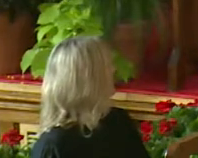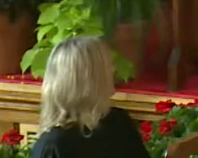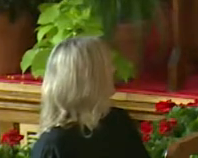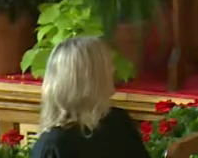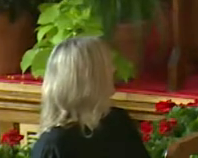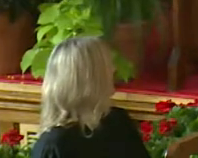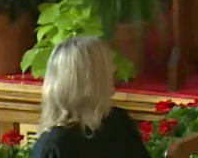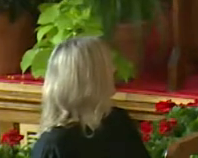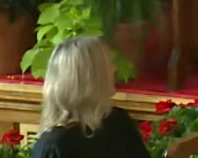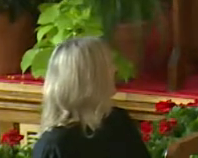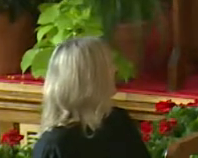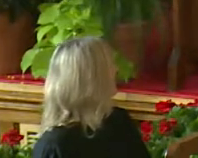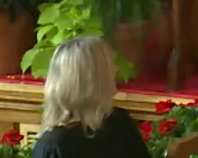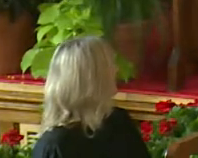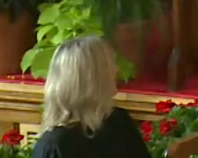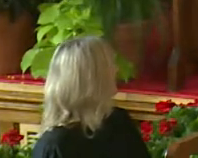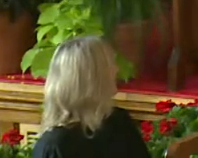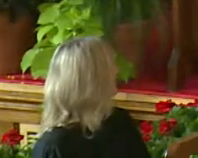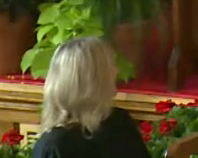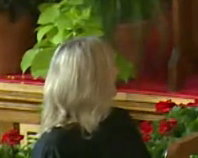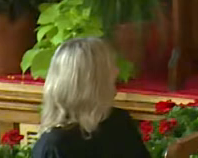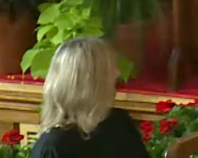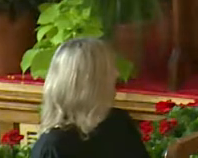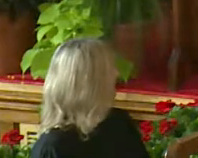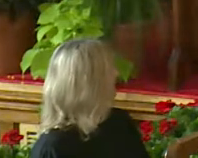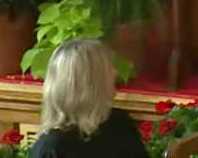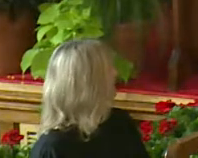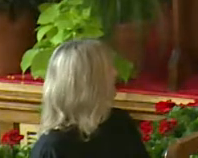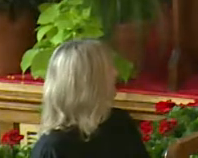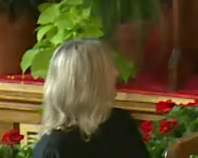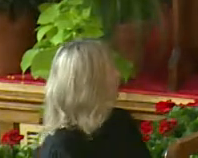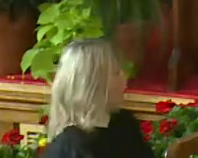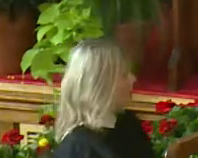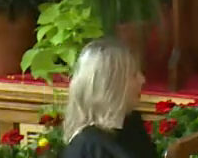Lajos Polya, with distinction.